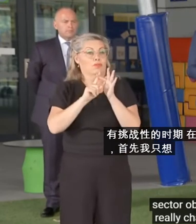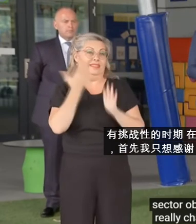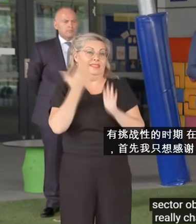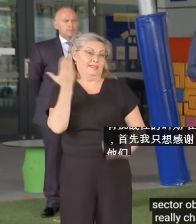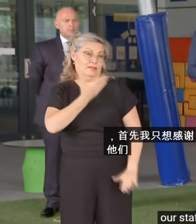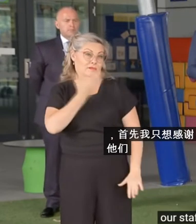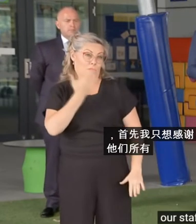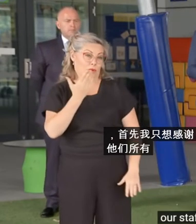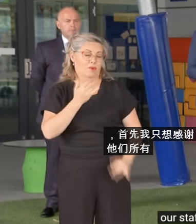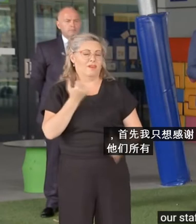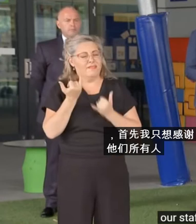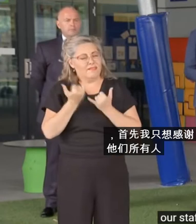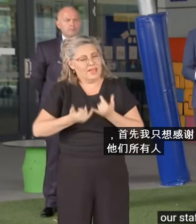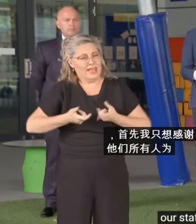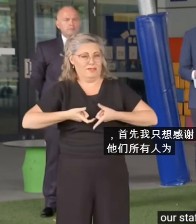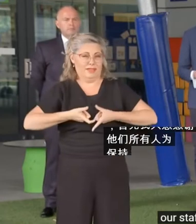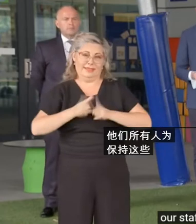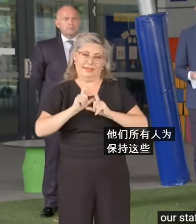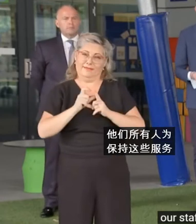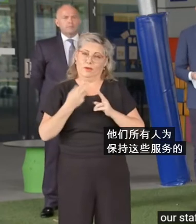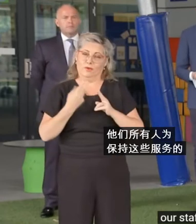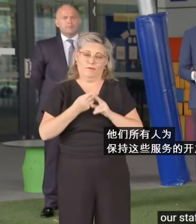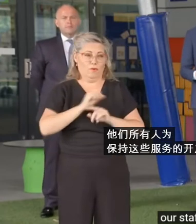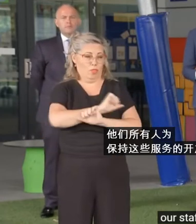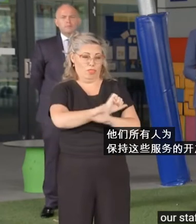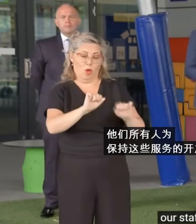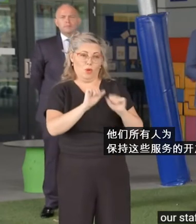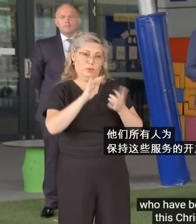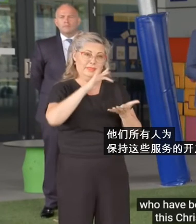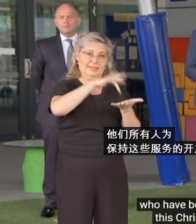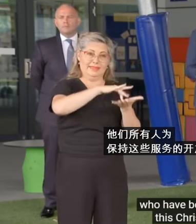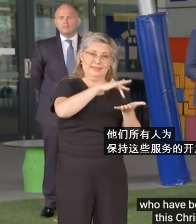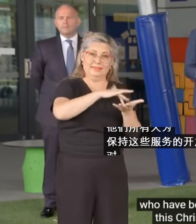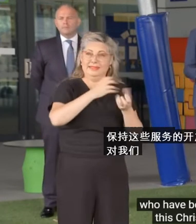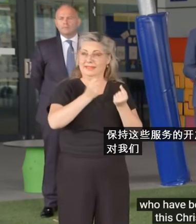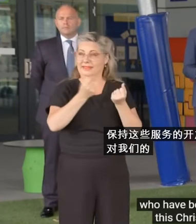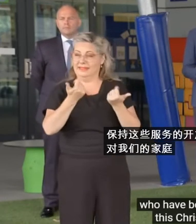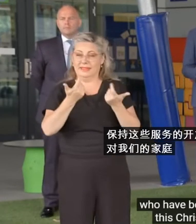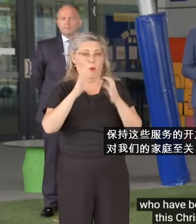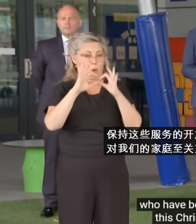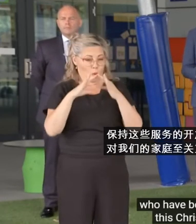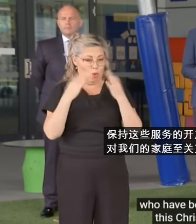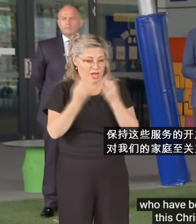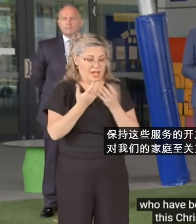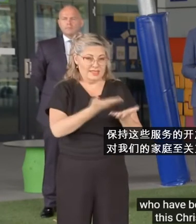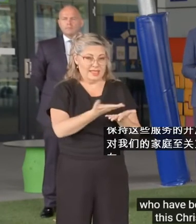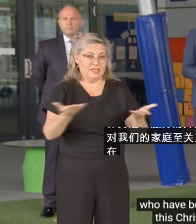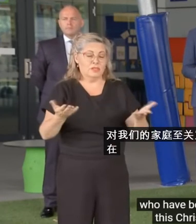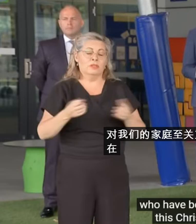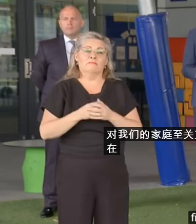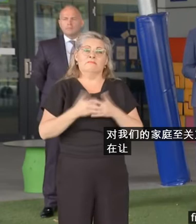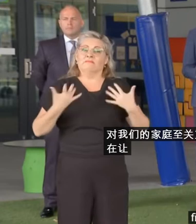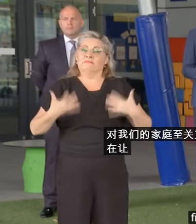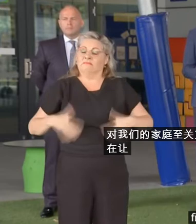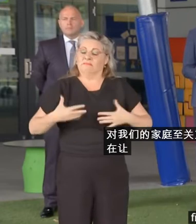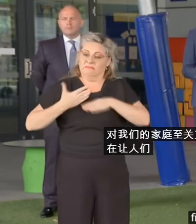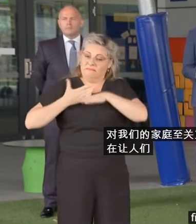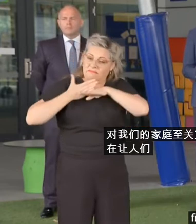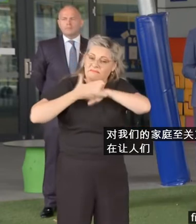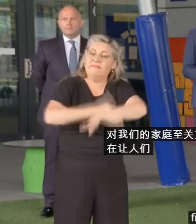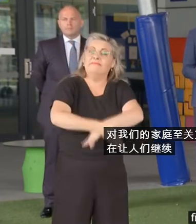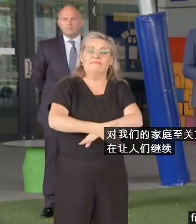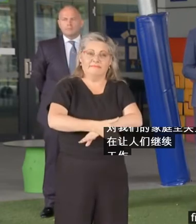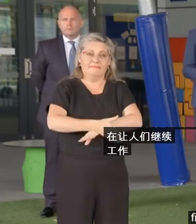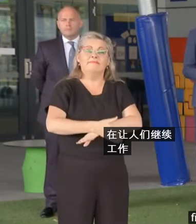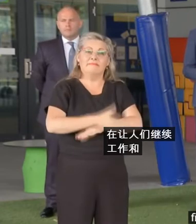say thank you to all of them for what they're doing to keep those services open. They are just critical for our families, particularly when it comes to